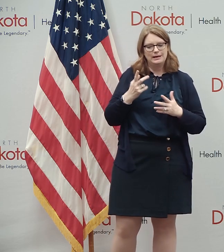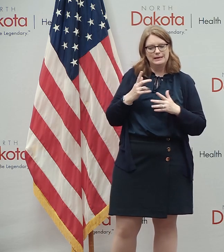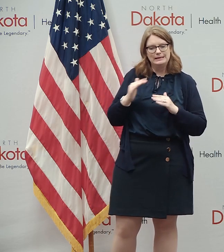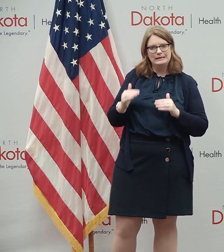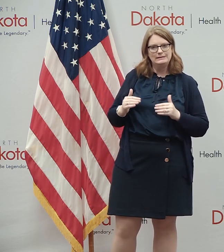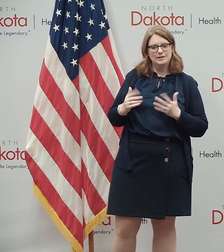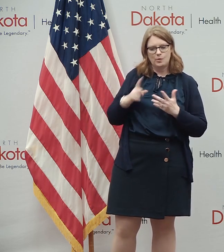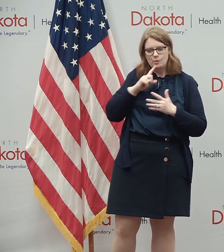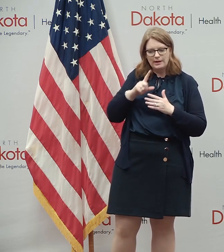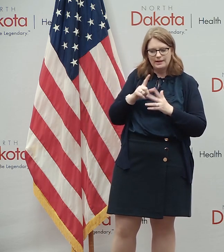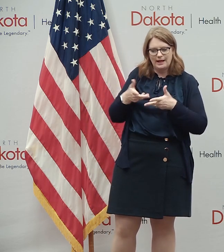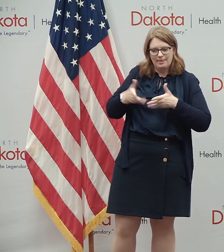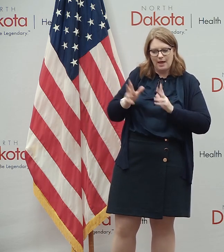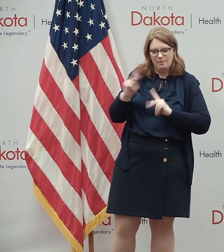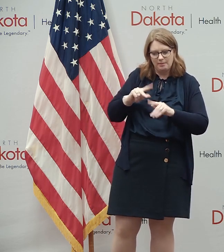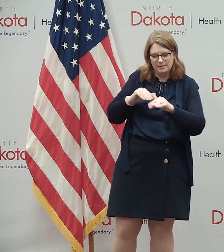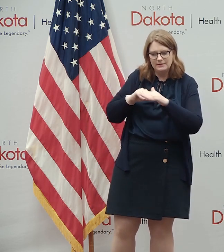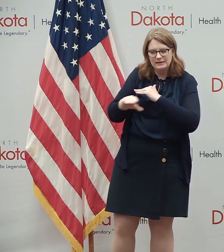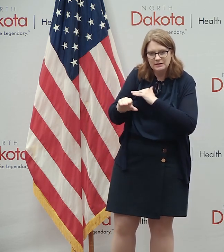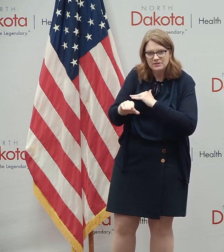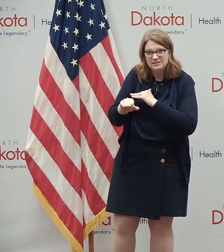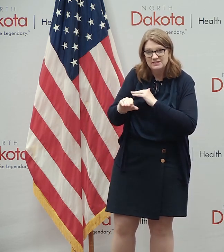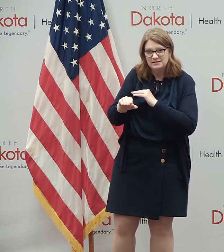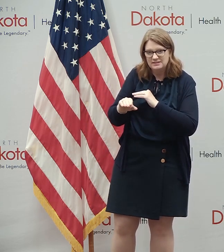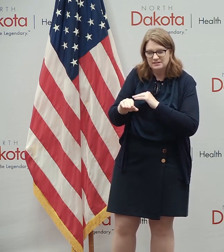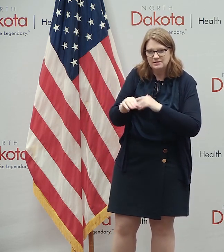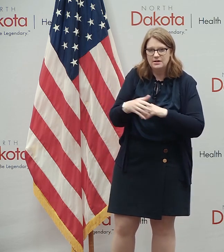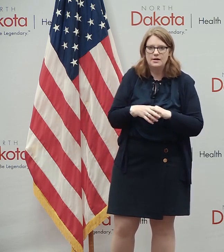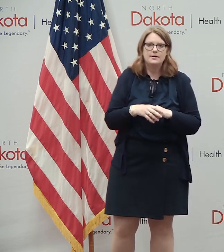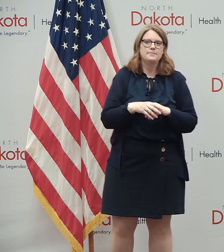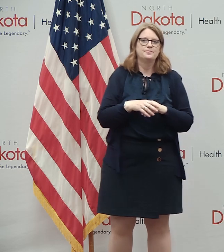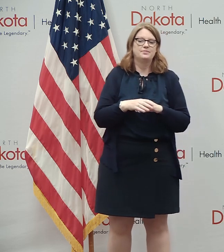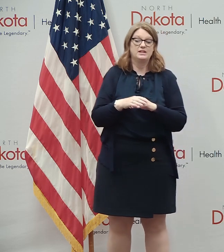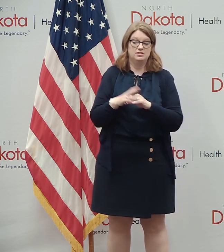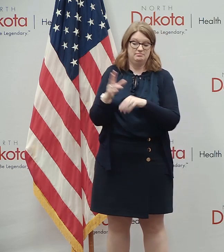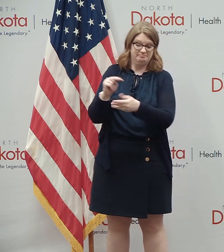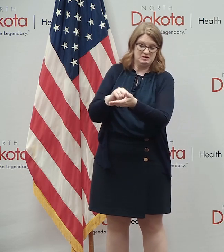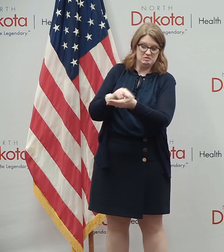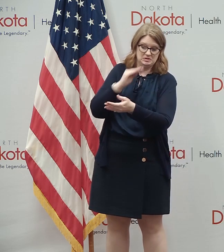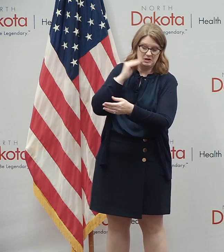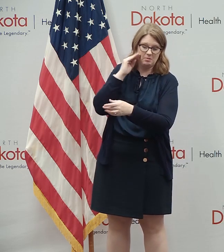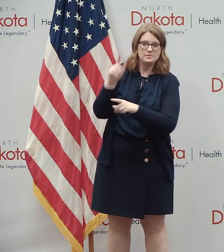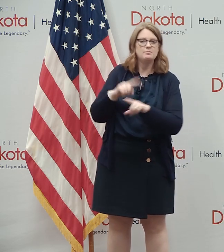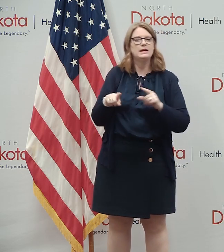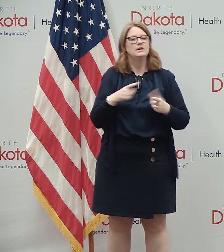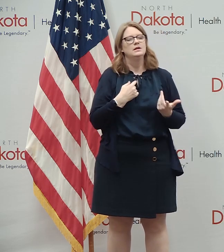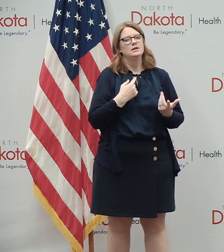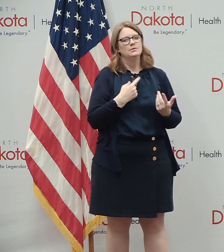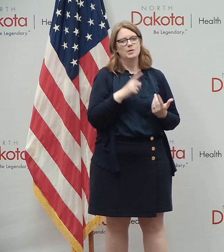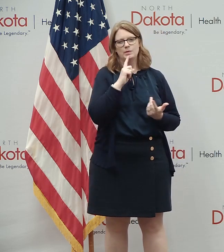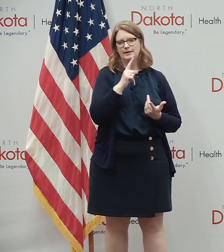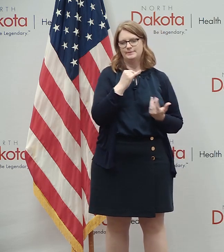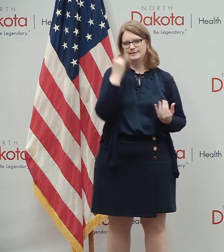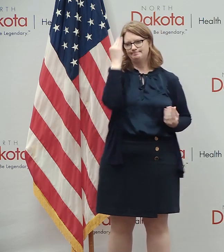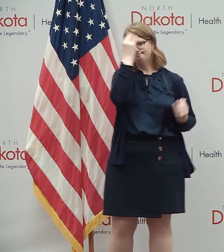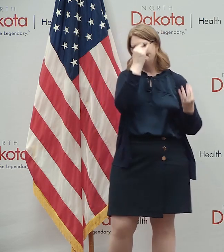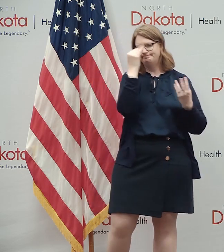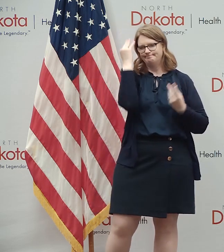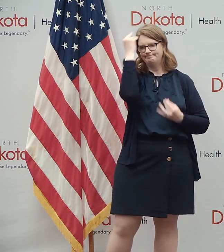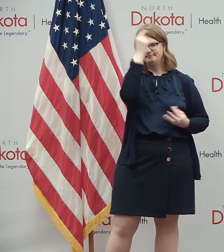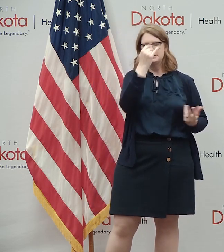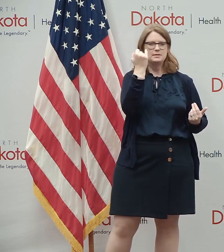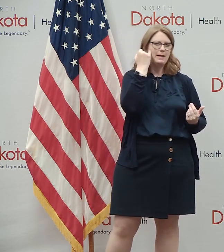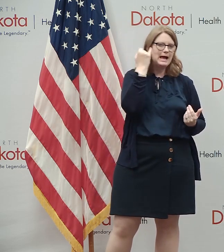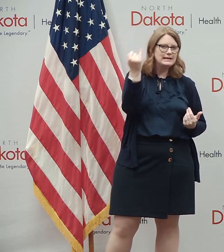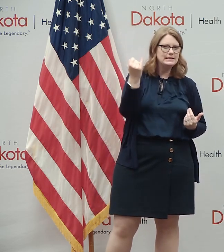we're potentially increasing testing as well. We are kicking around some ideas about